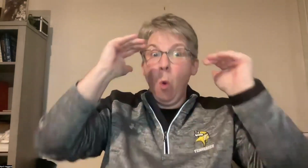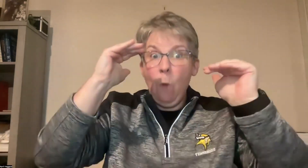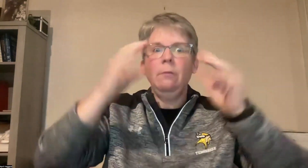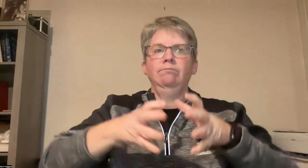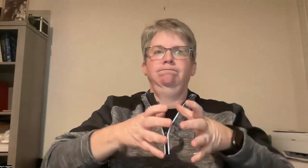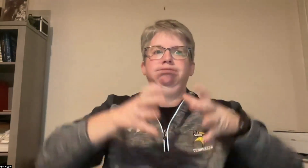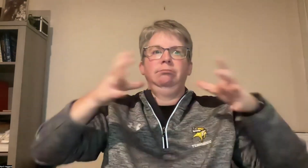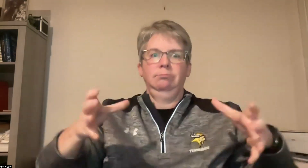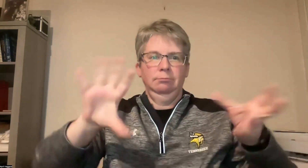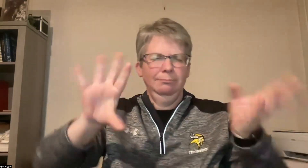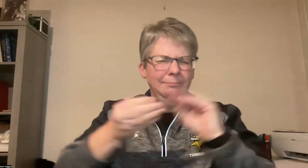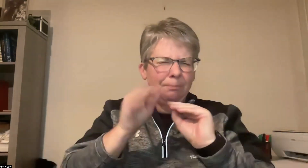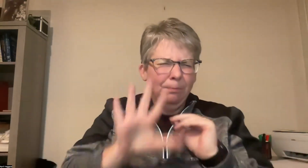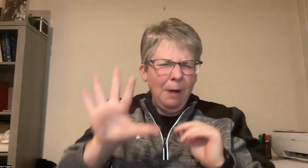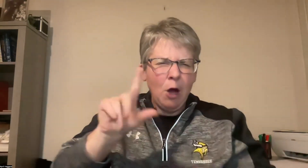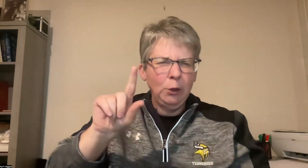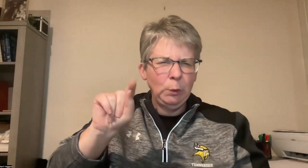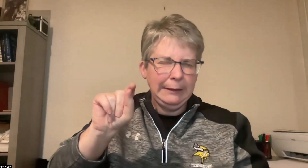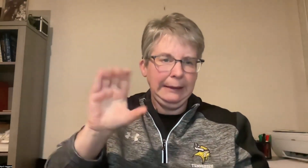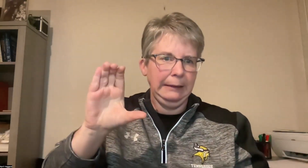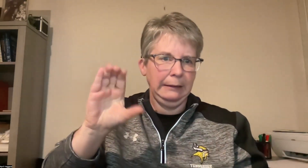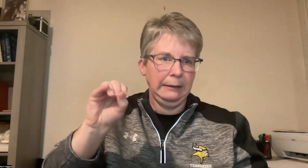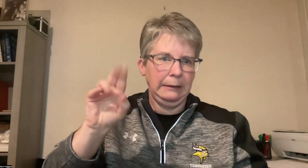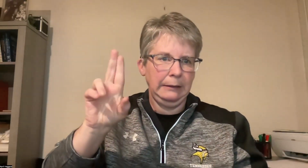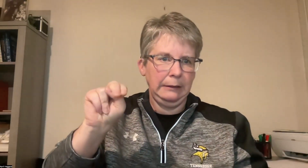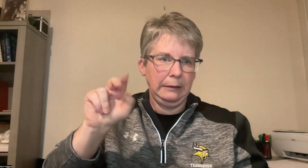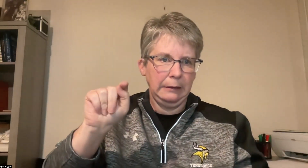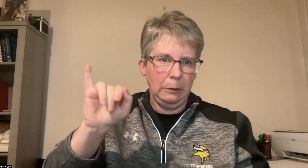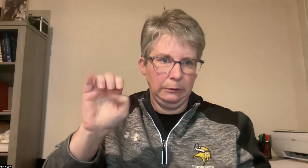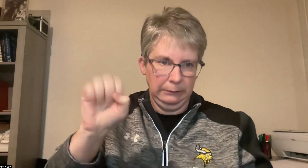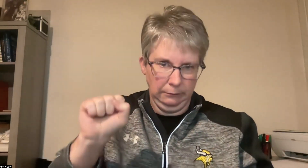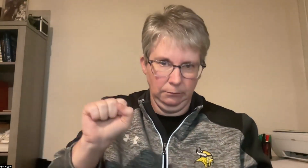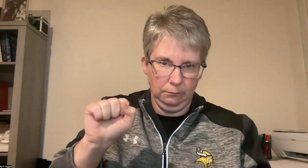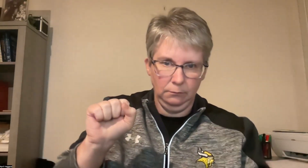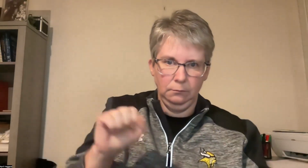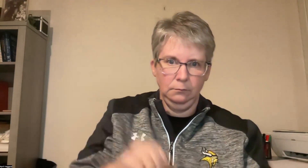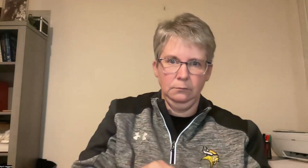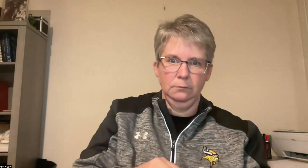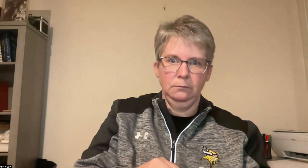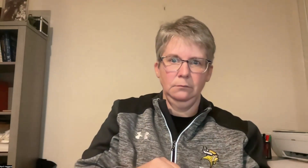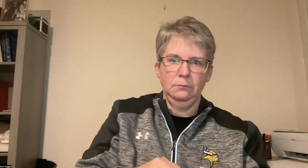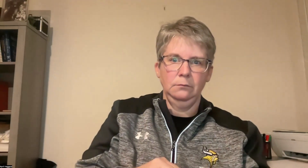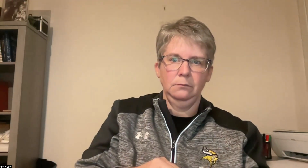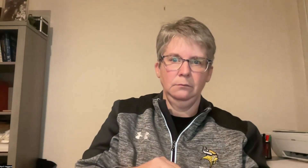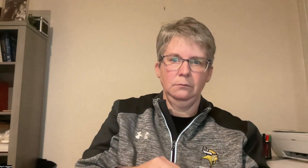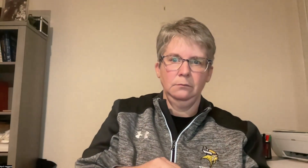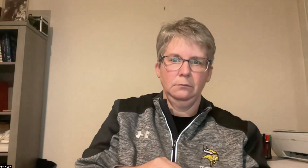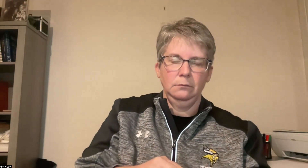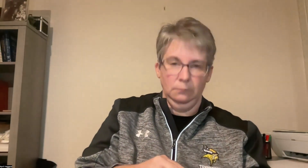services for the area with the hope that that will expand and can expand to the other counties.